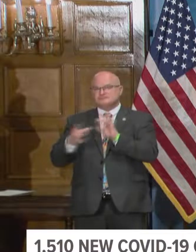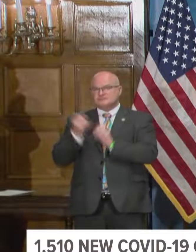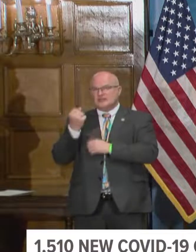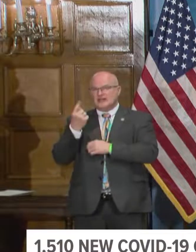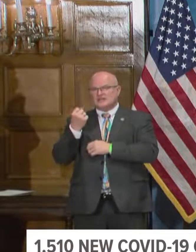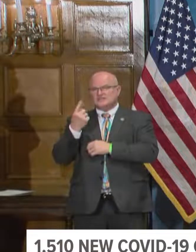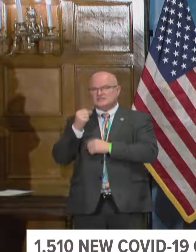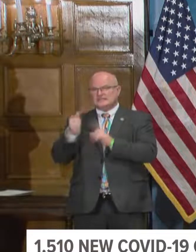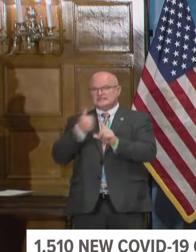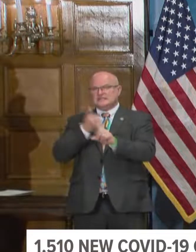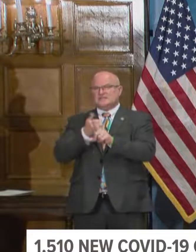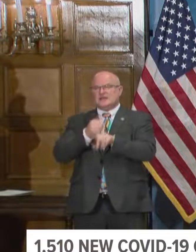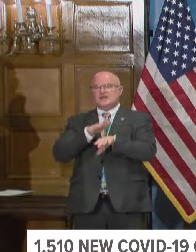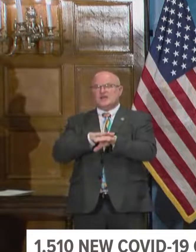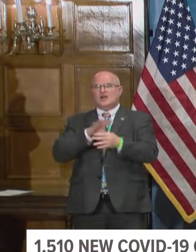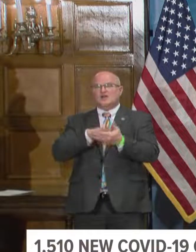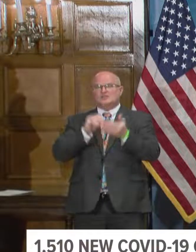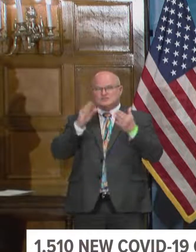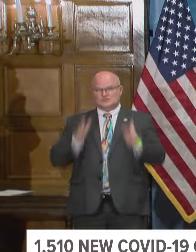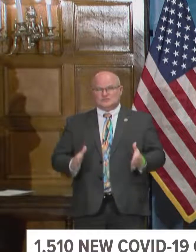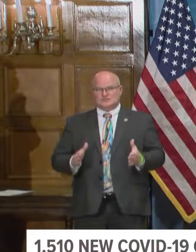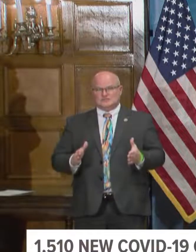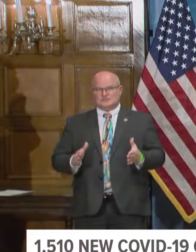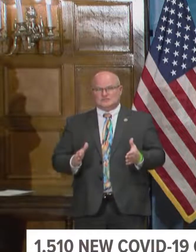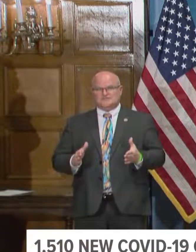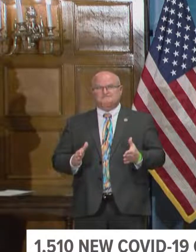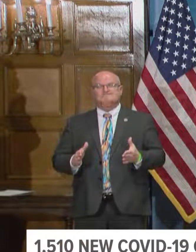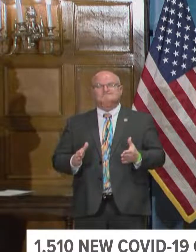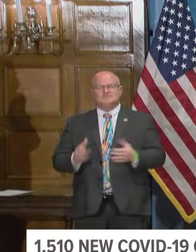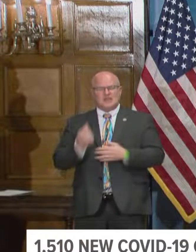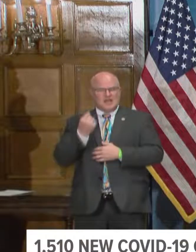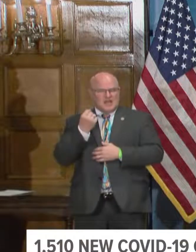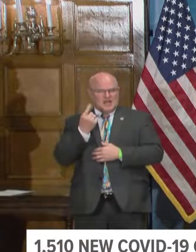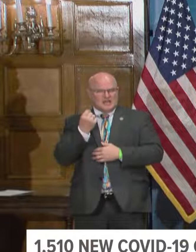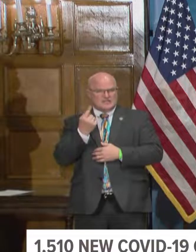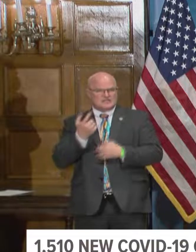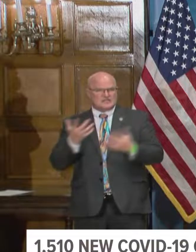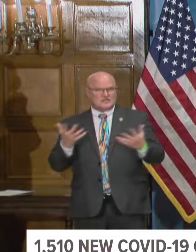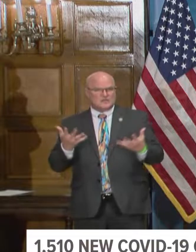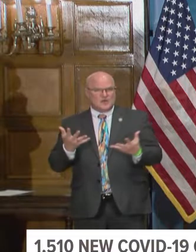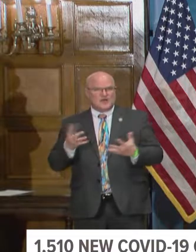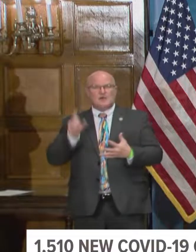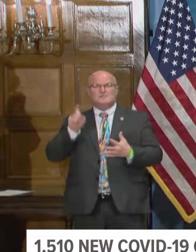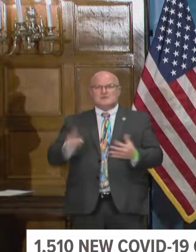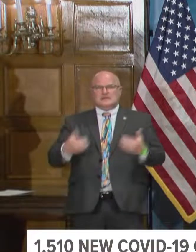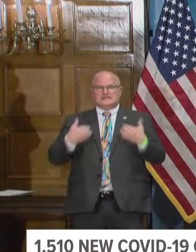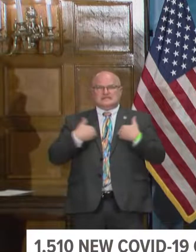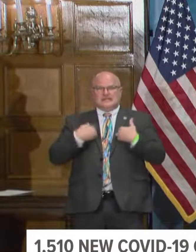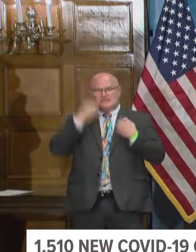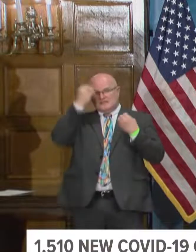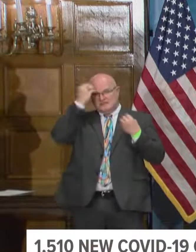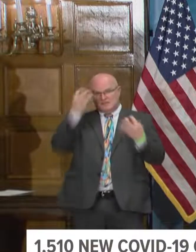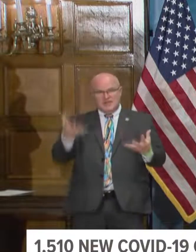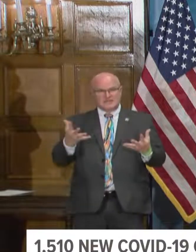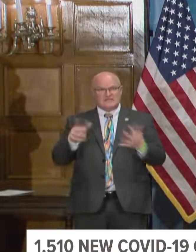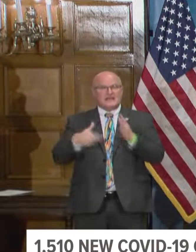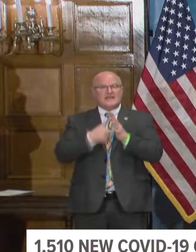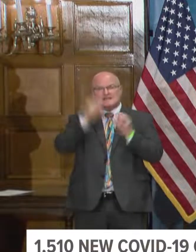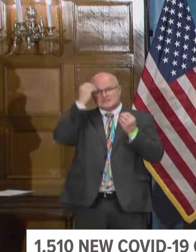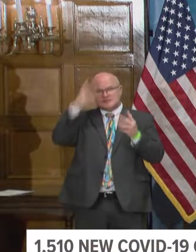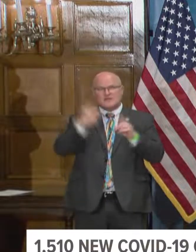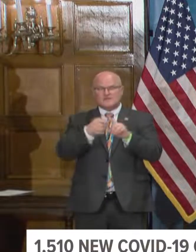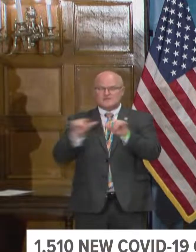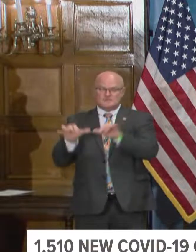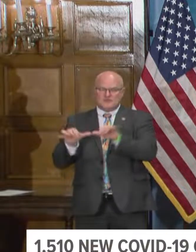pandemic's impact on student learning. To understand this, we must have information, and this information comes from measures